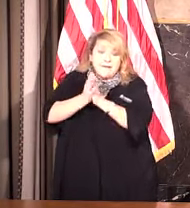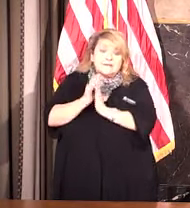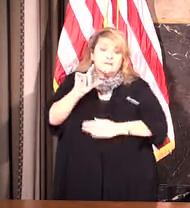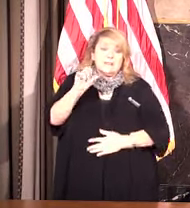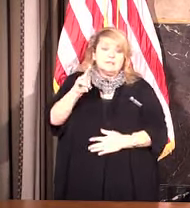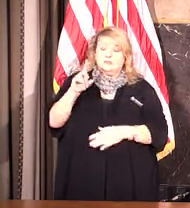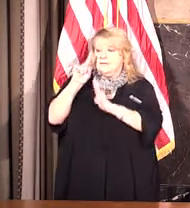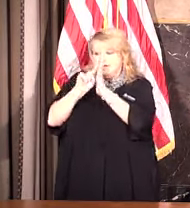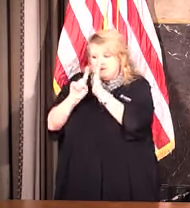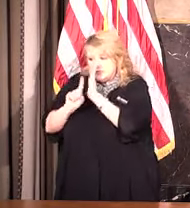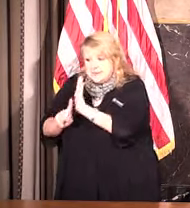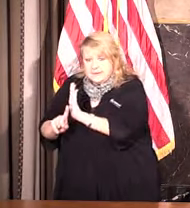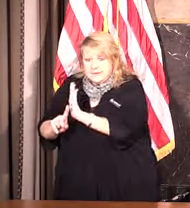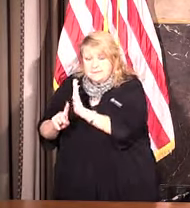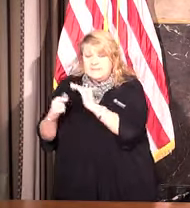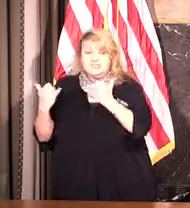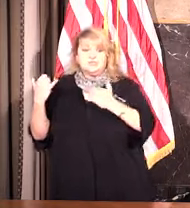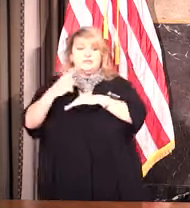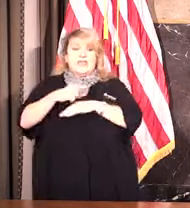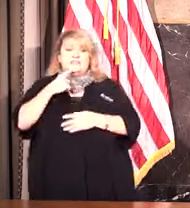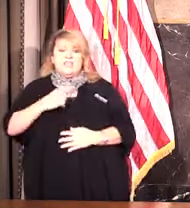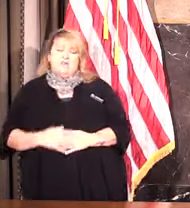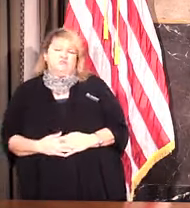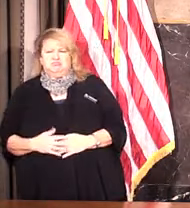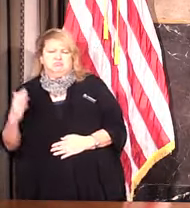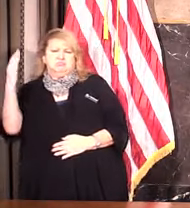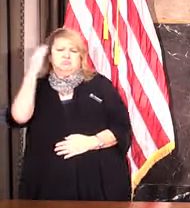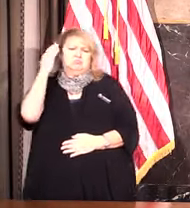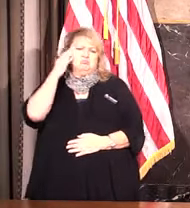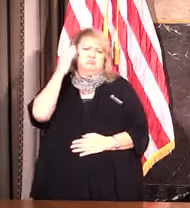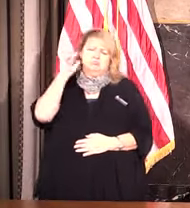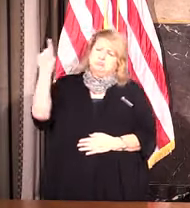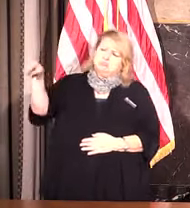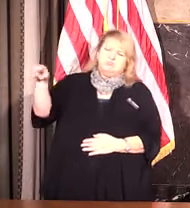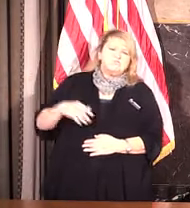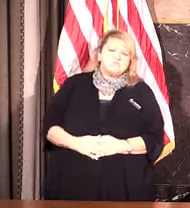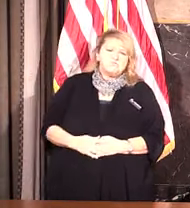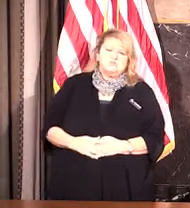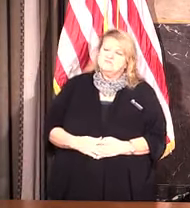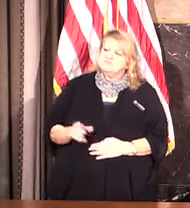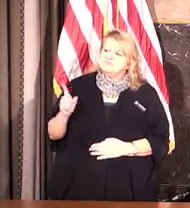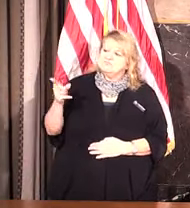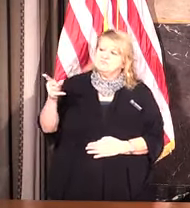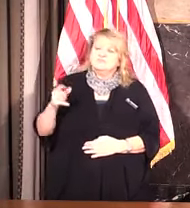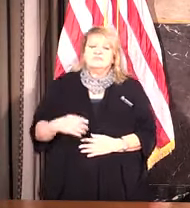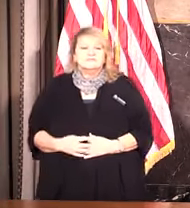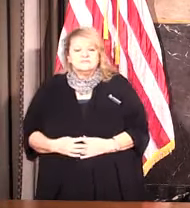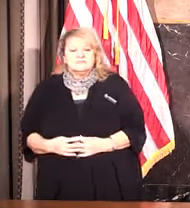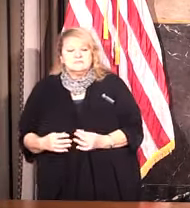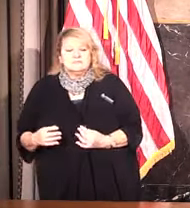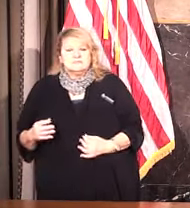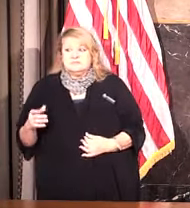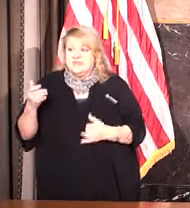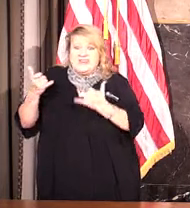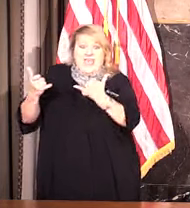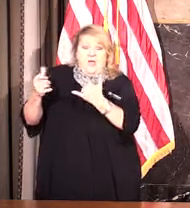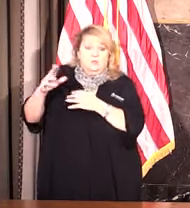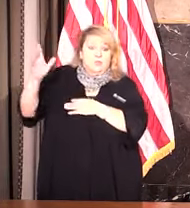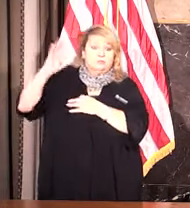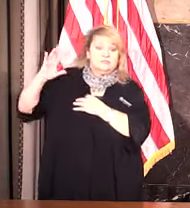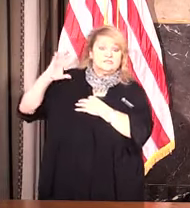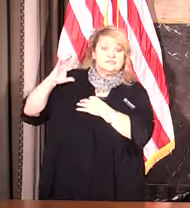But I can't sit here today and say that I know that any individual currently or previously at